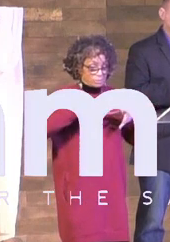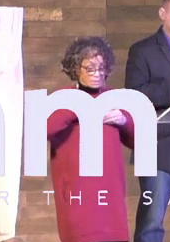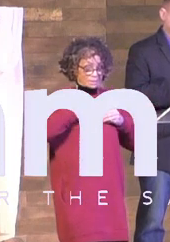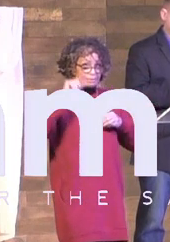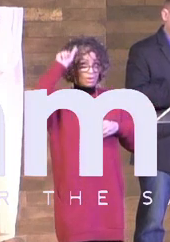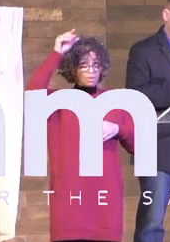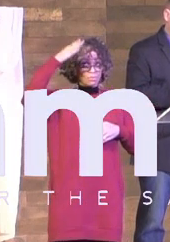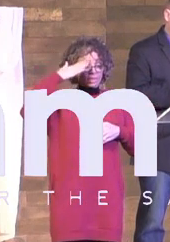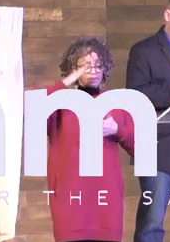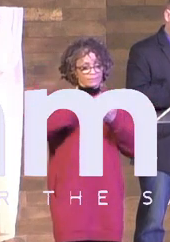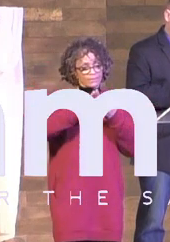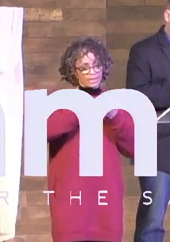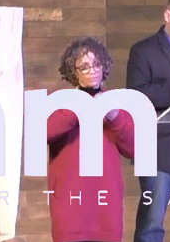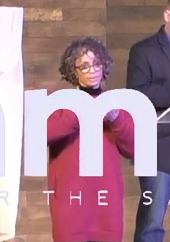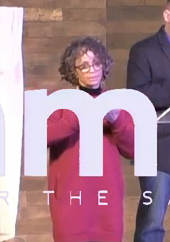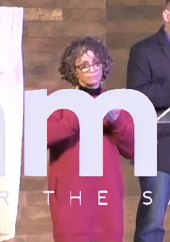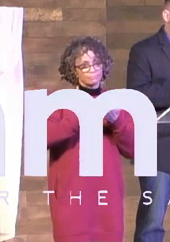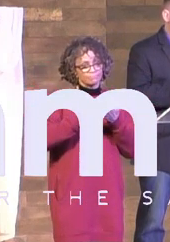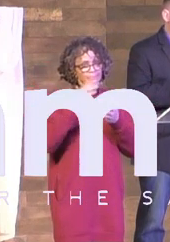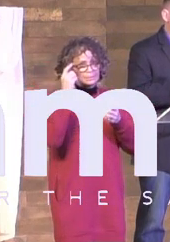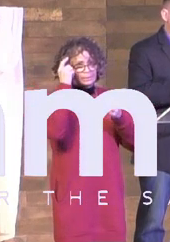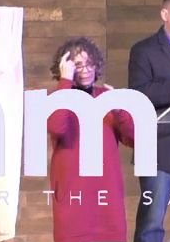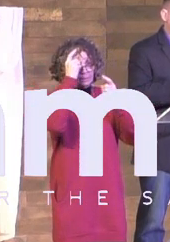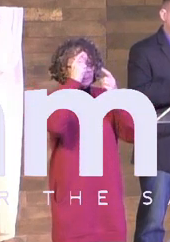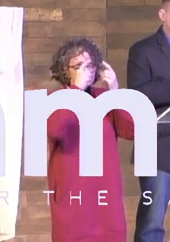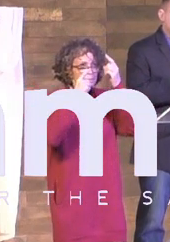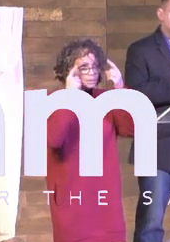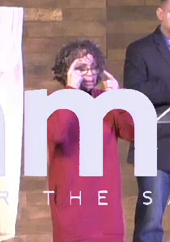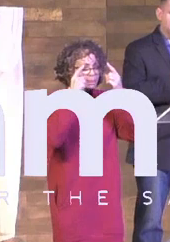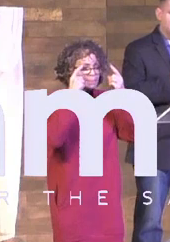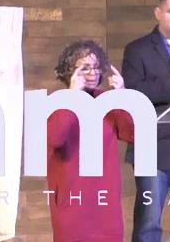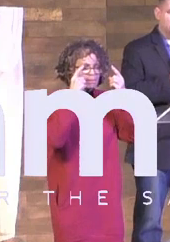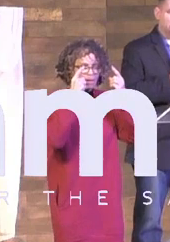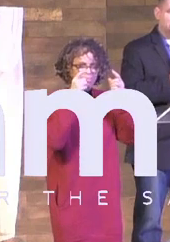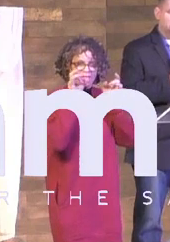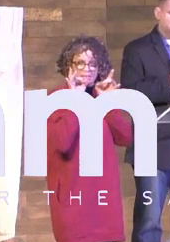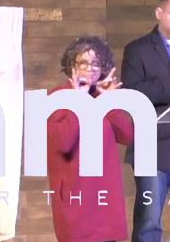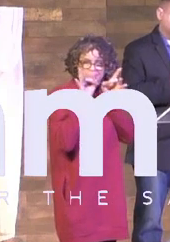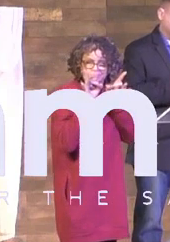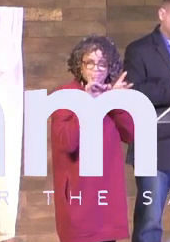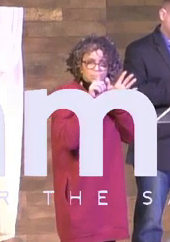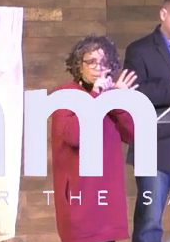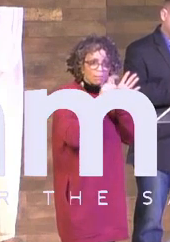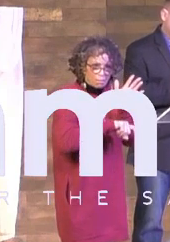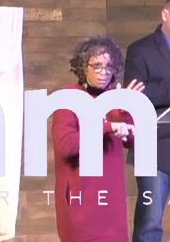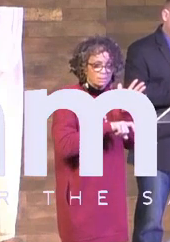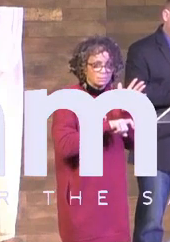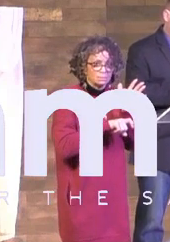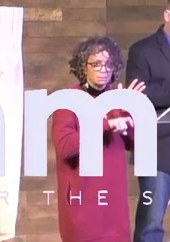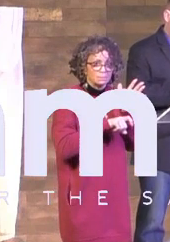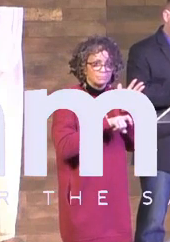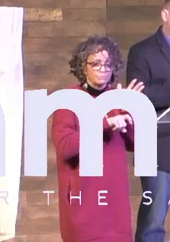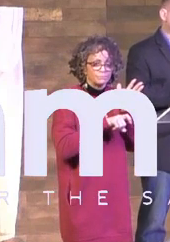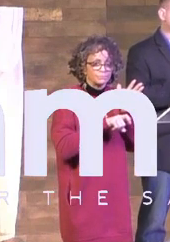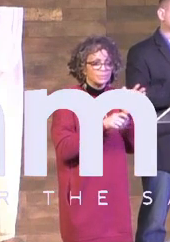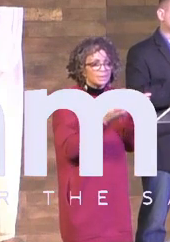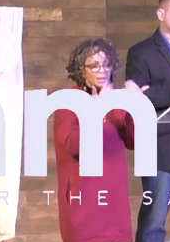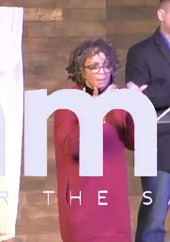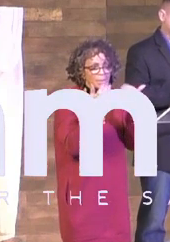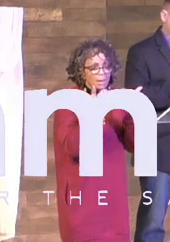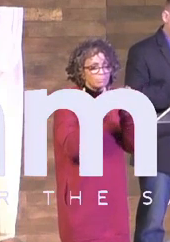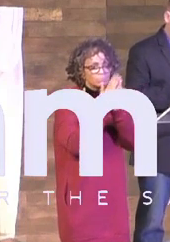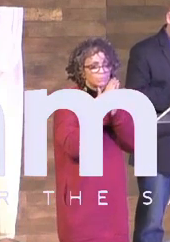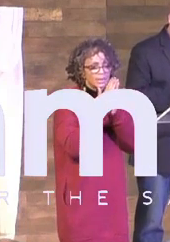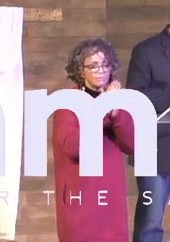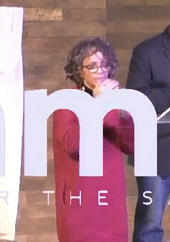forgiveness. Think about how massive of a cost he paid for us. Please join me in prayer over the cup.